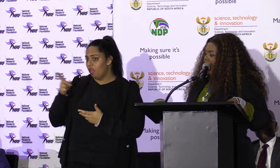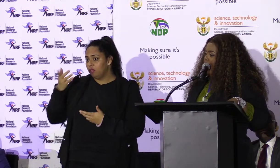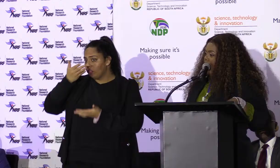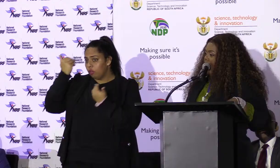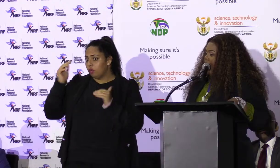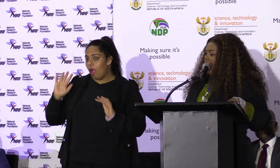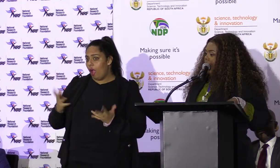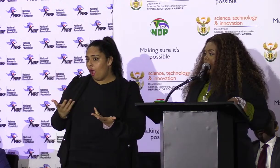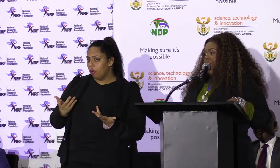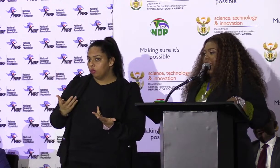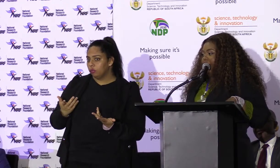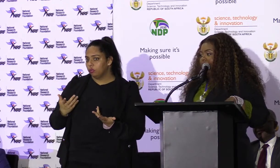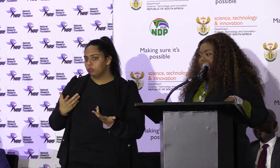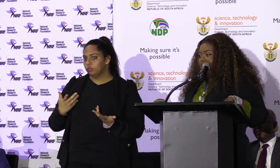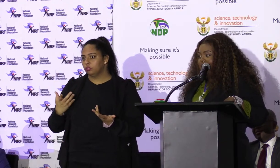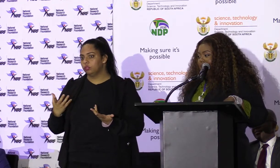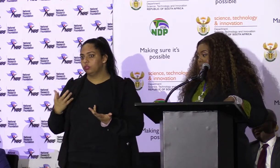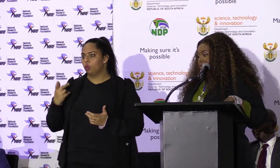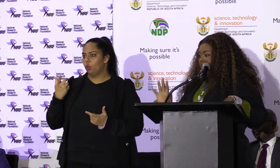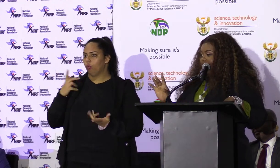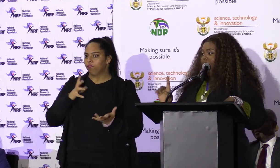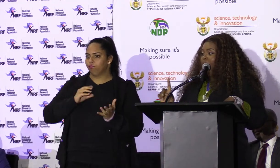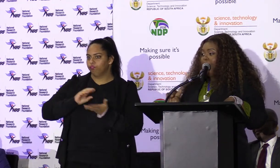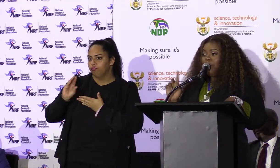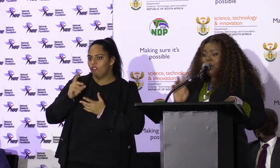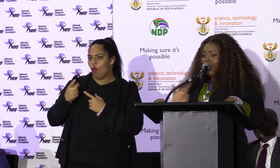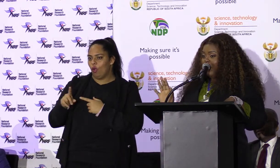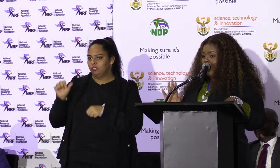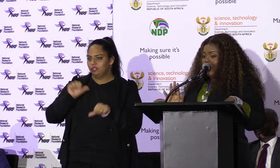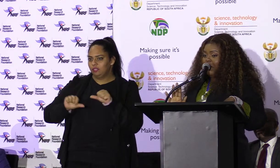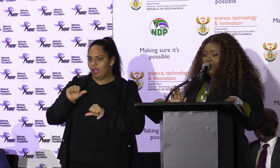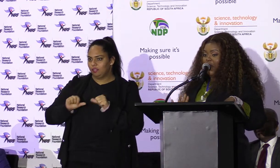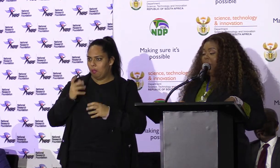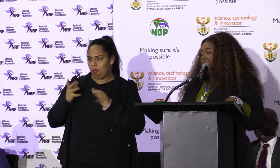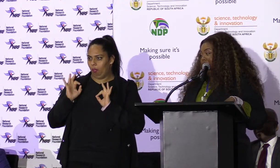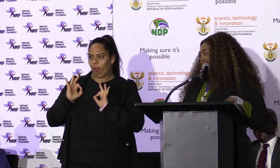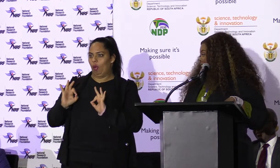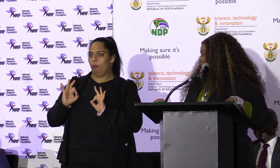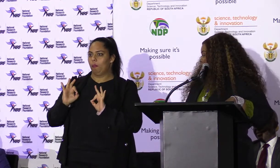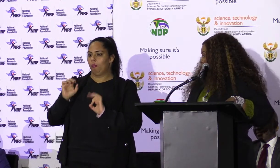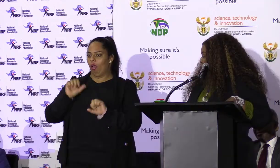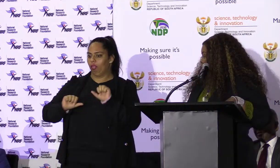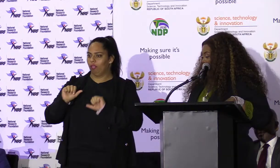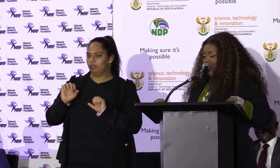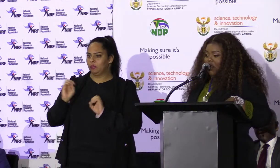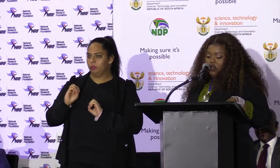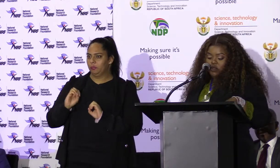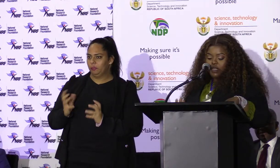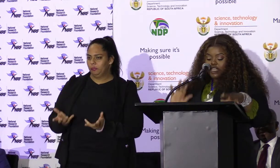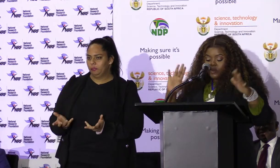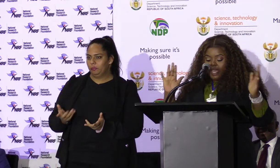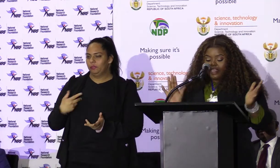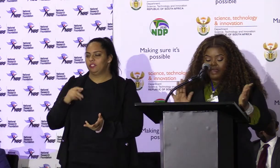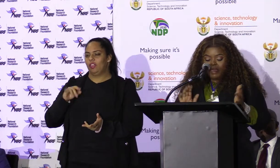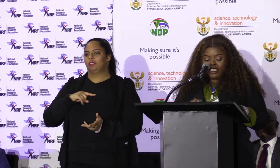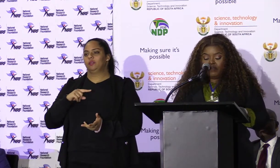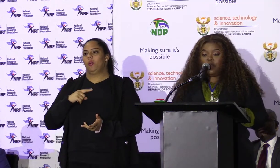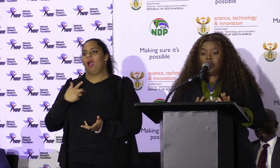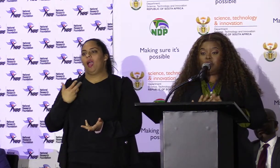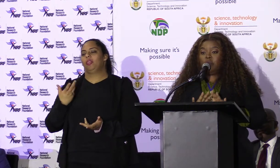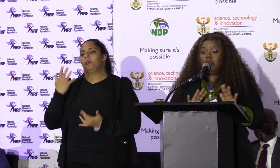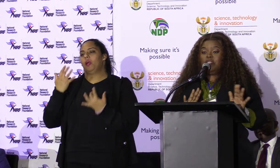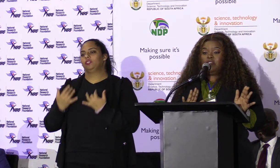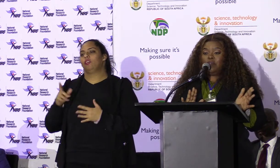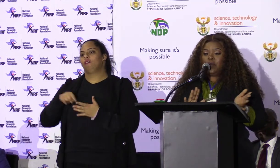to howl in science. Maybe there's no proper way of howling in science, you know. So that's why the